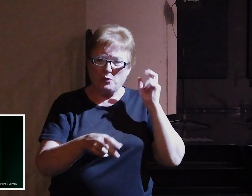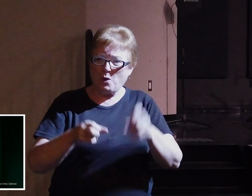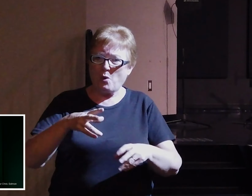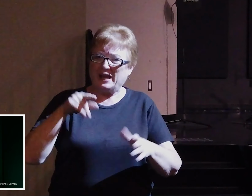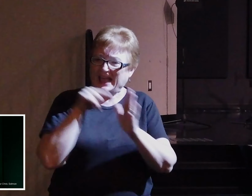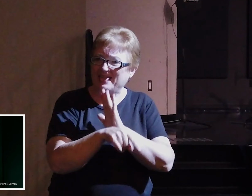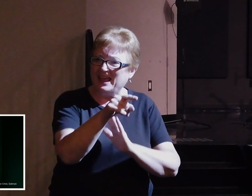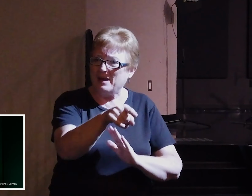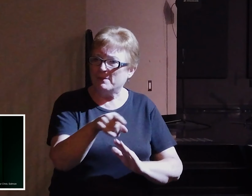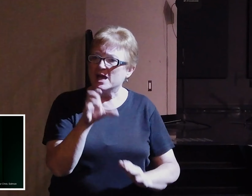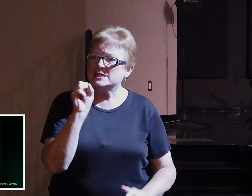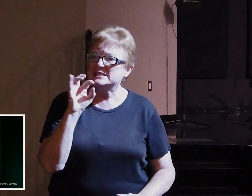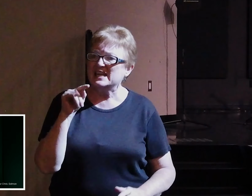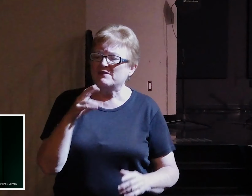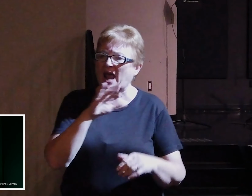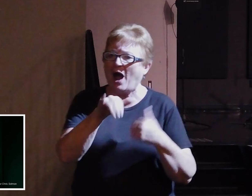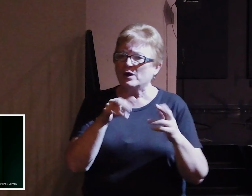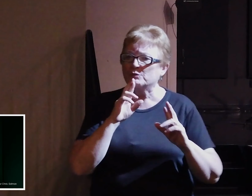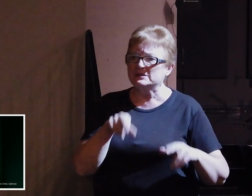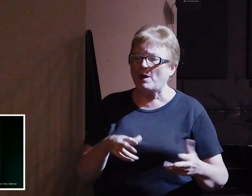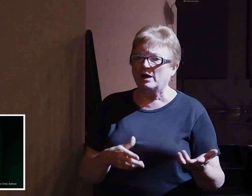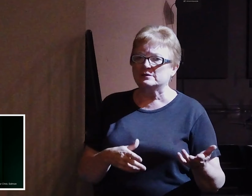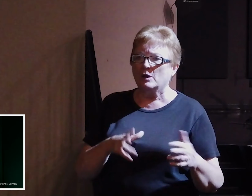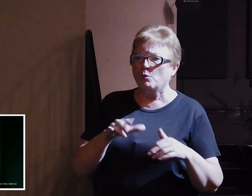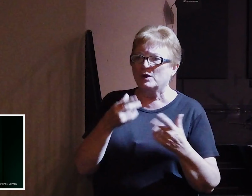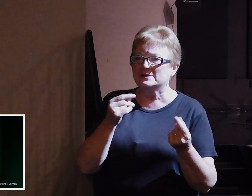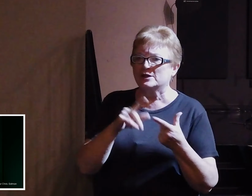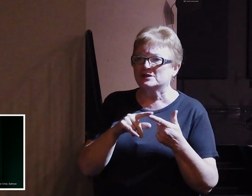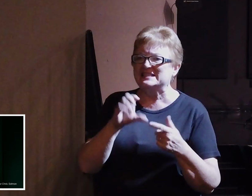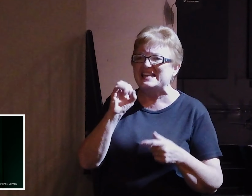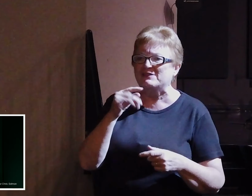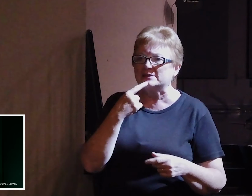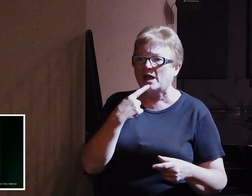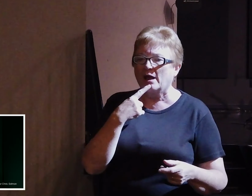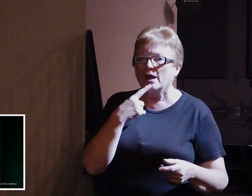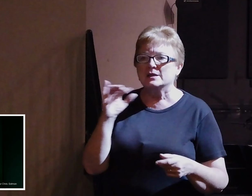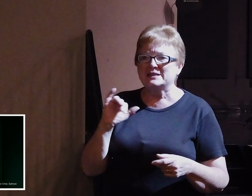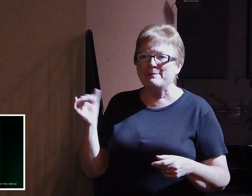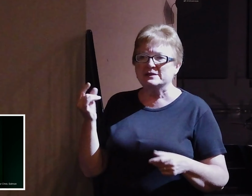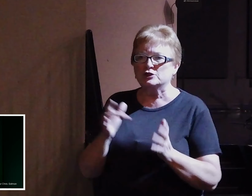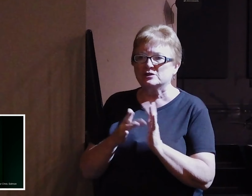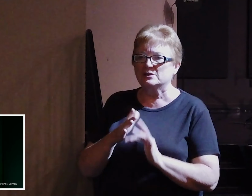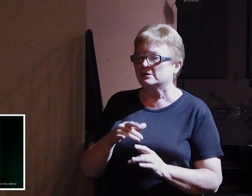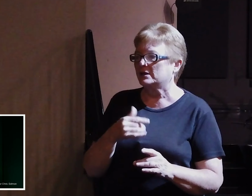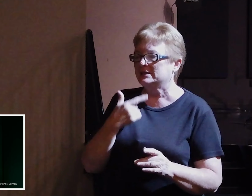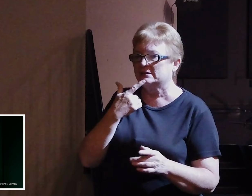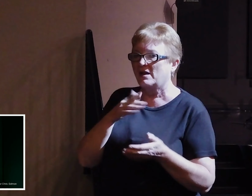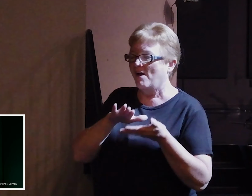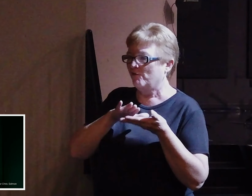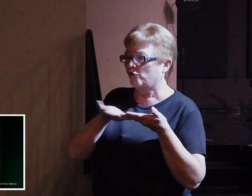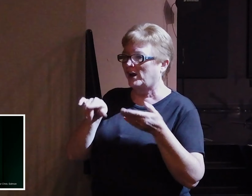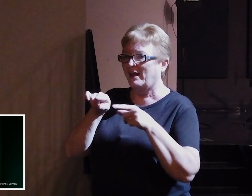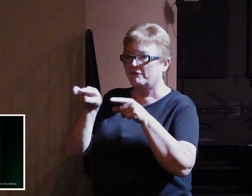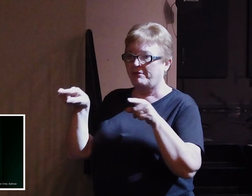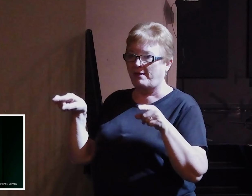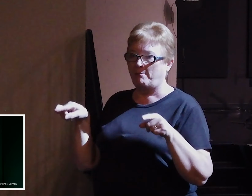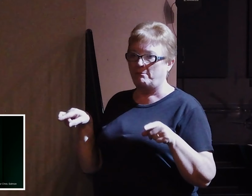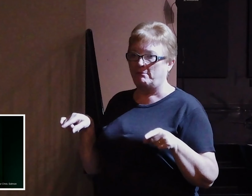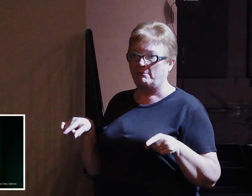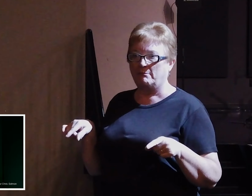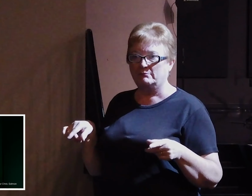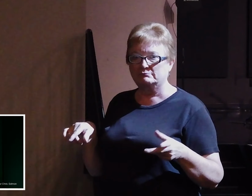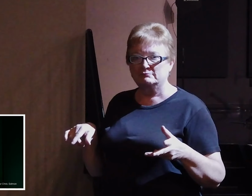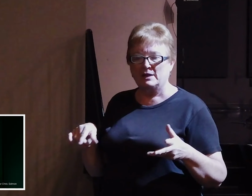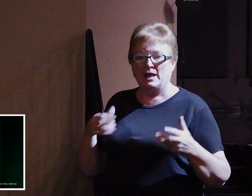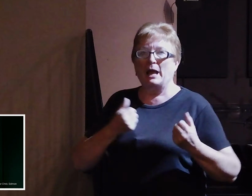killing him. And he responds similar to how Jesus responds, forgive them. And he commits his spirit to